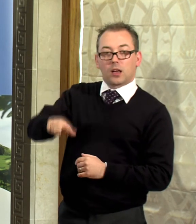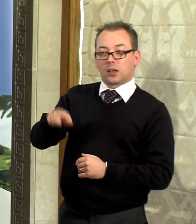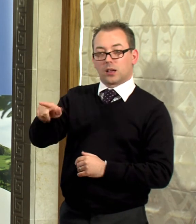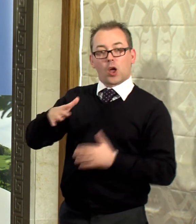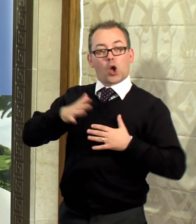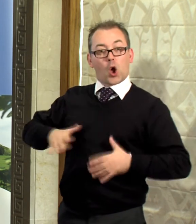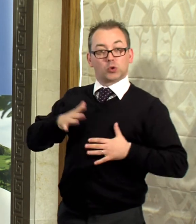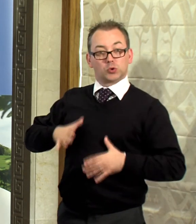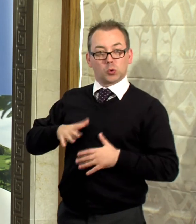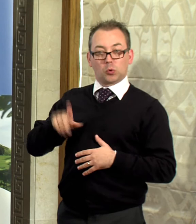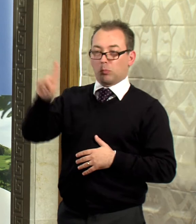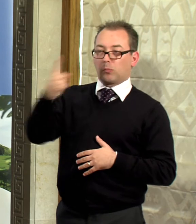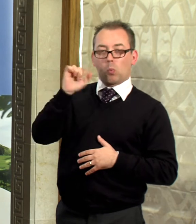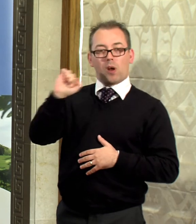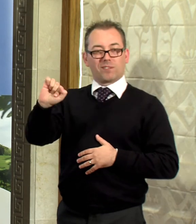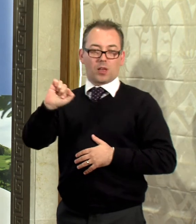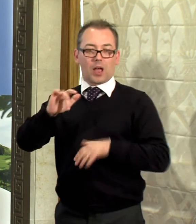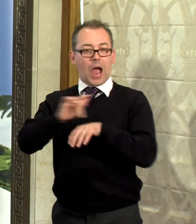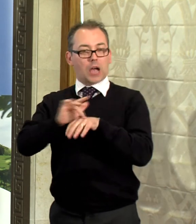costume, if you're lucky.